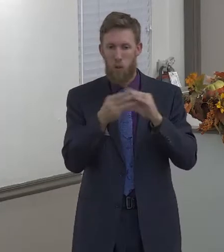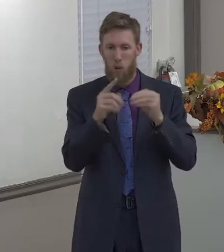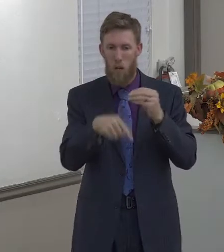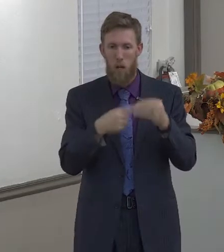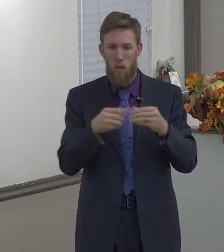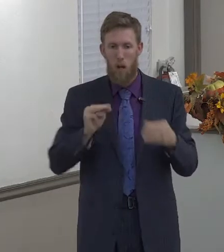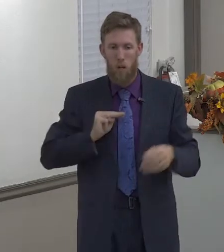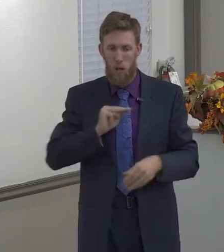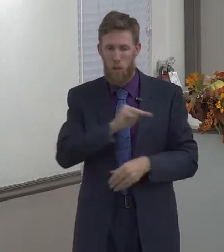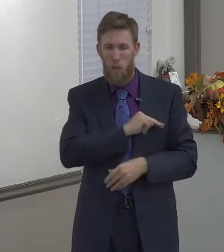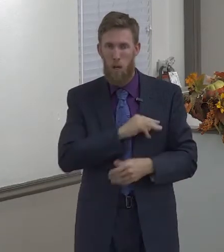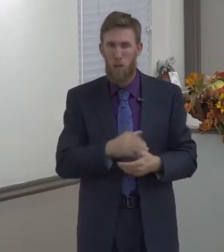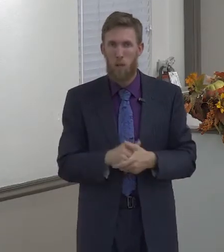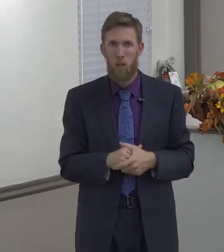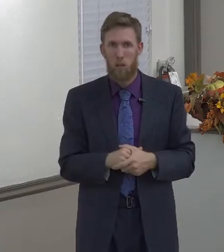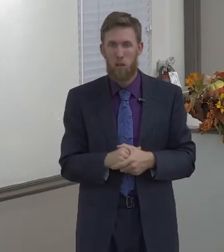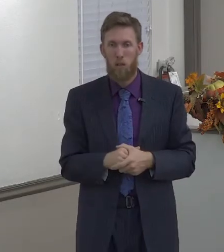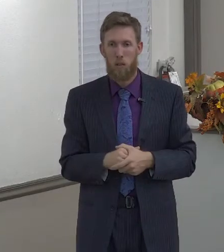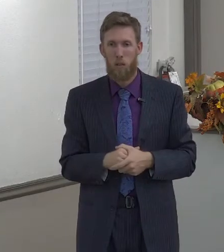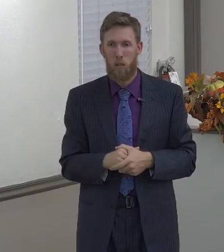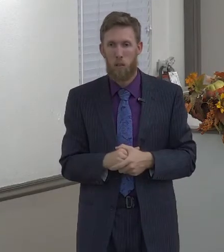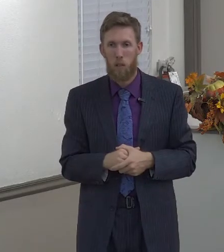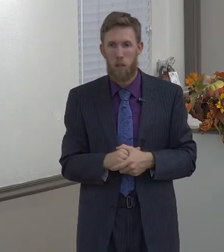everybody's necessary. I have.